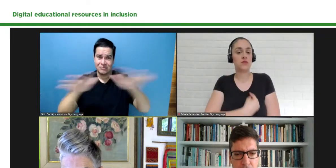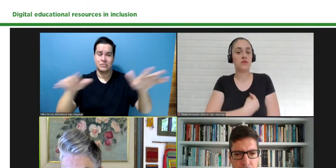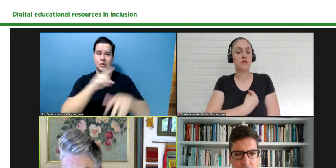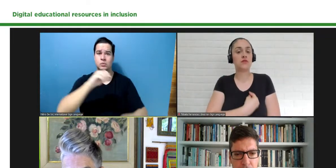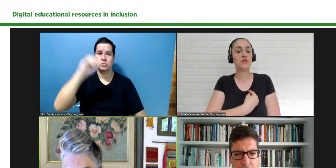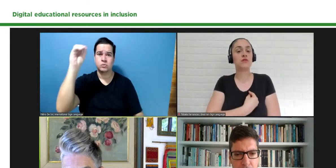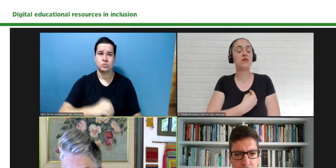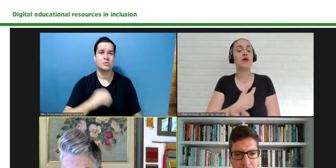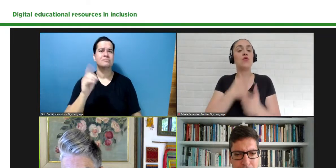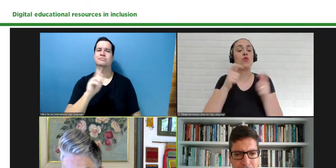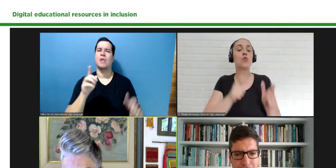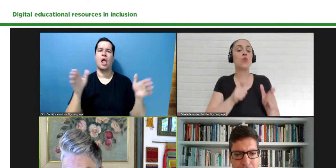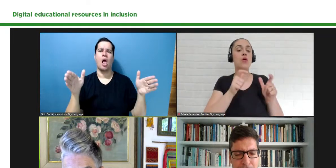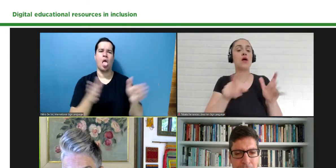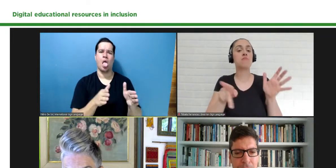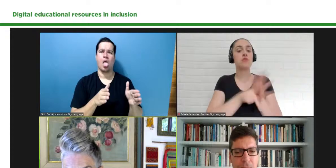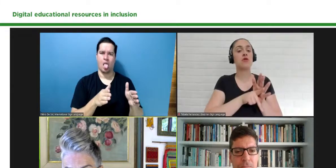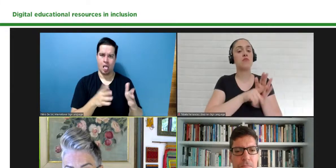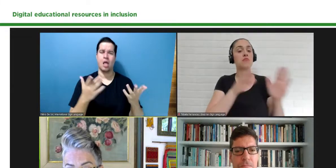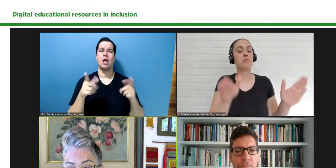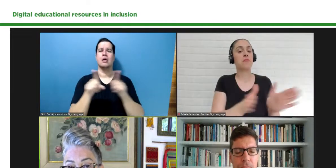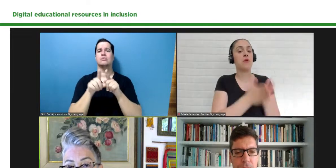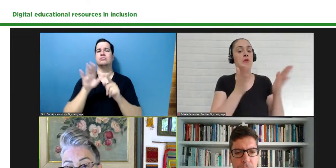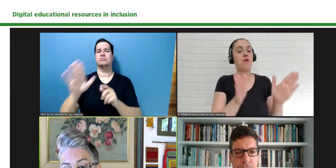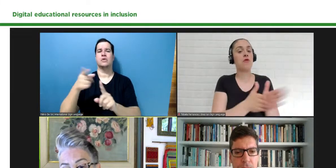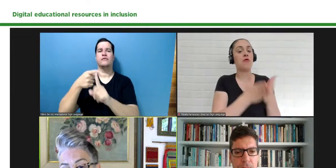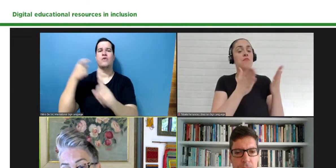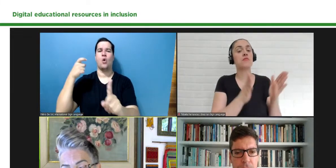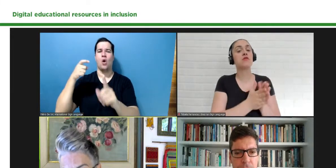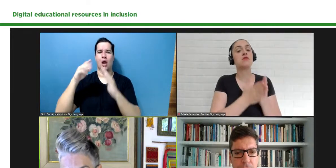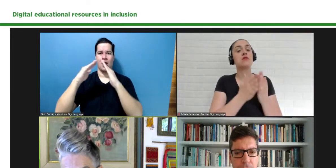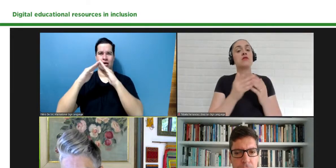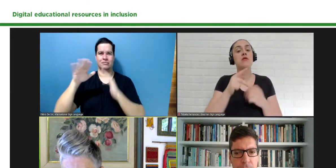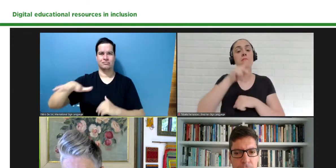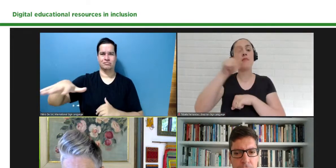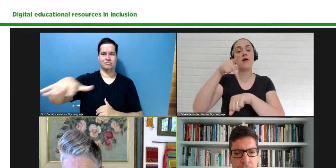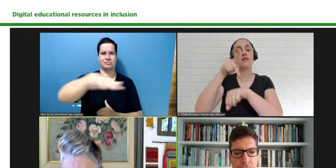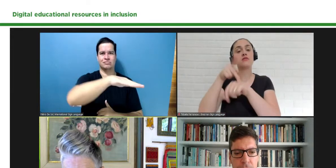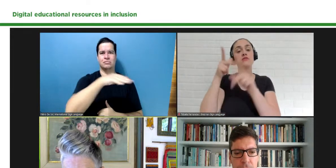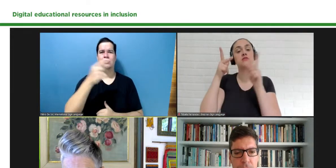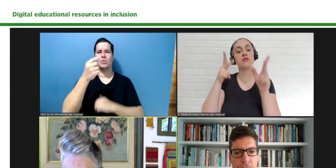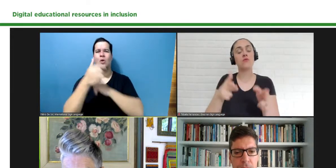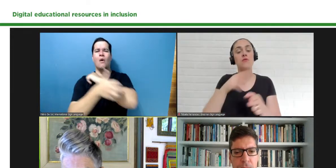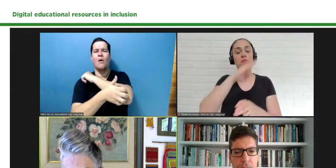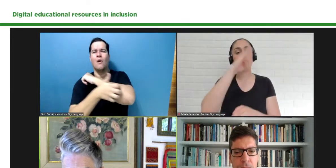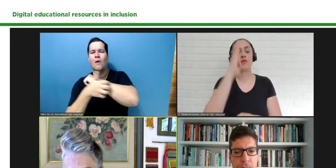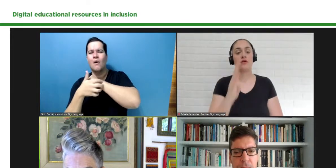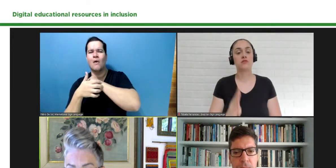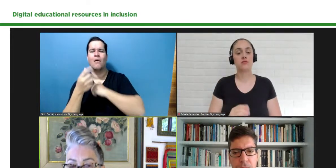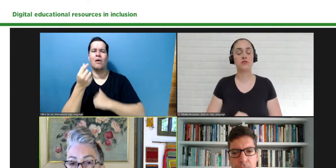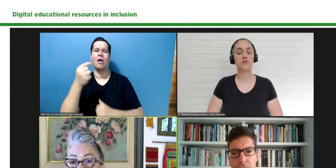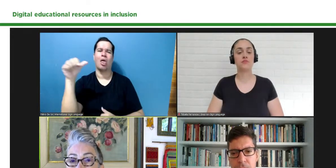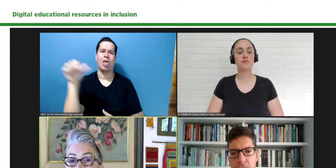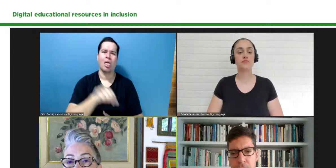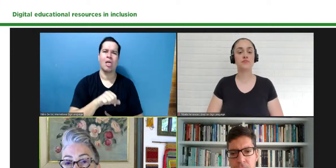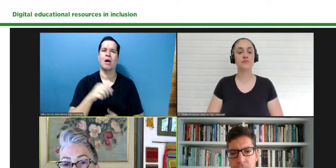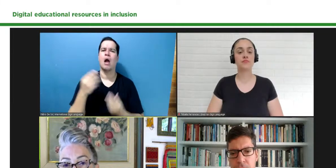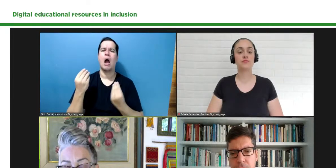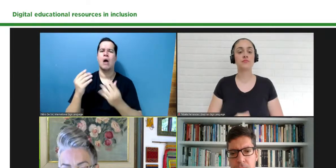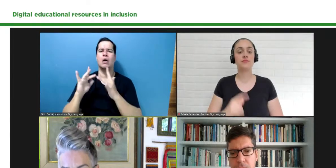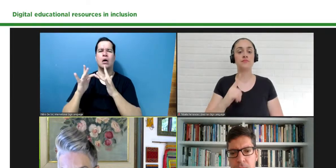in developing countries like Brazil, according to the UN. So there is a